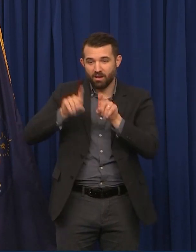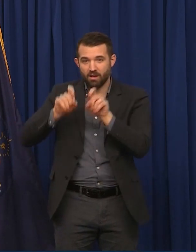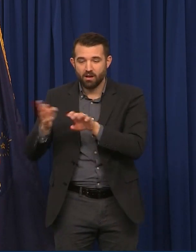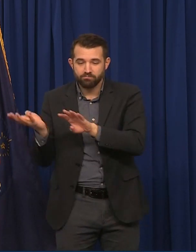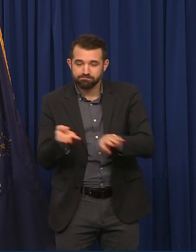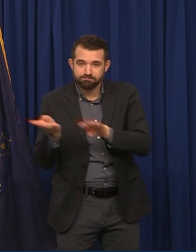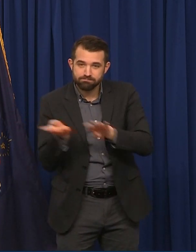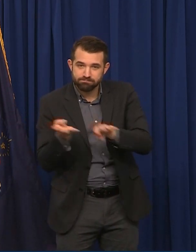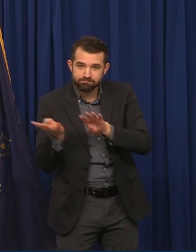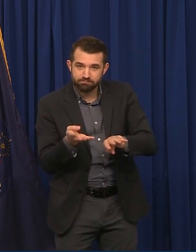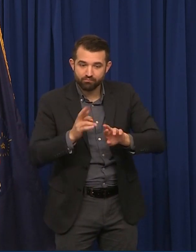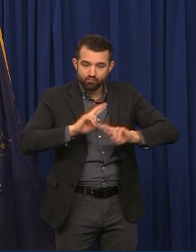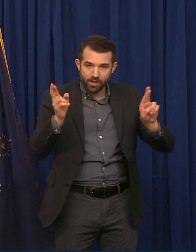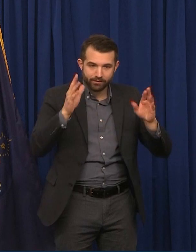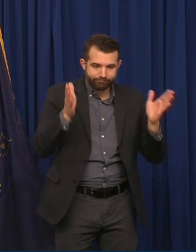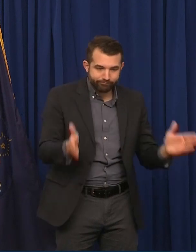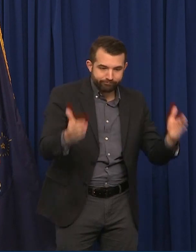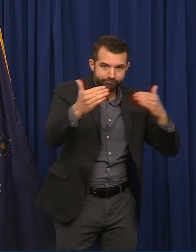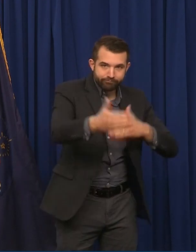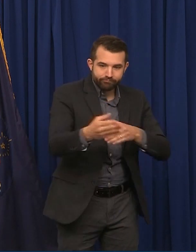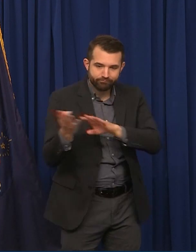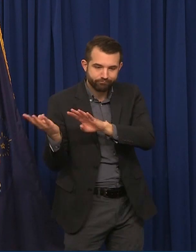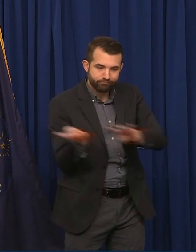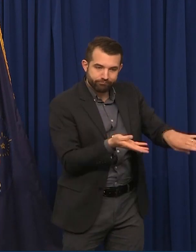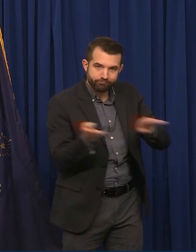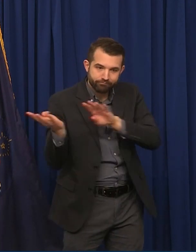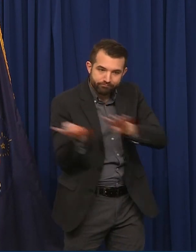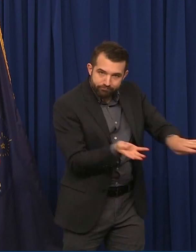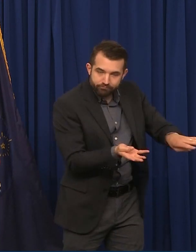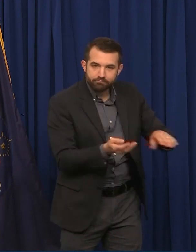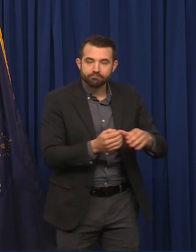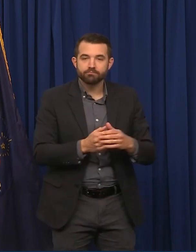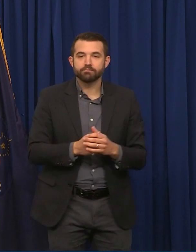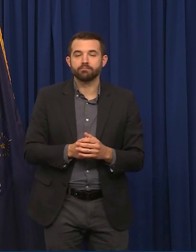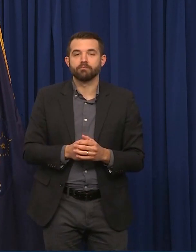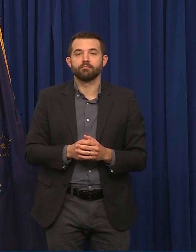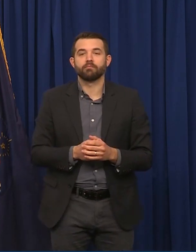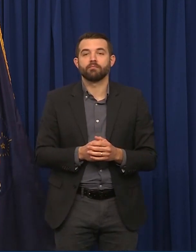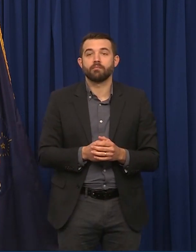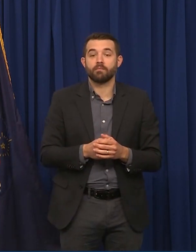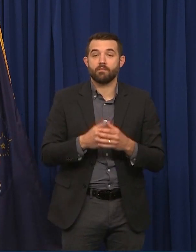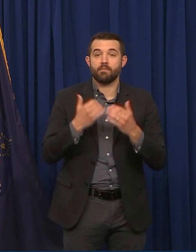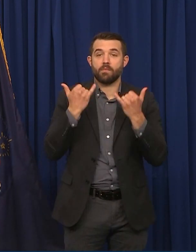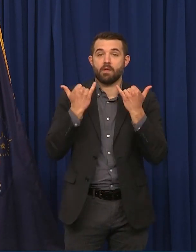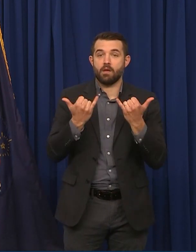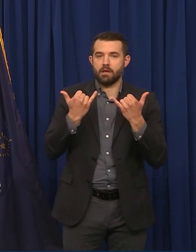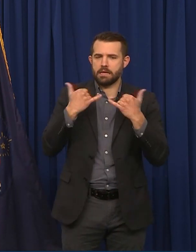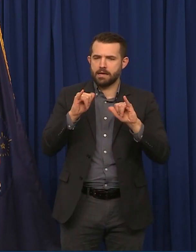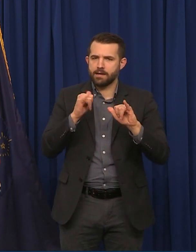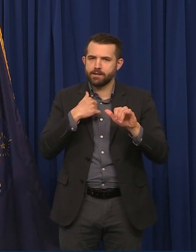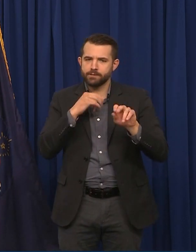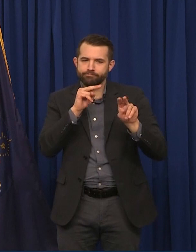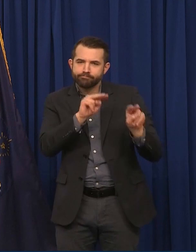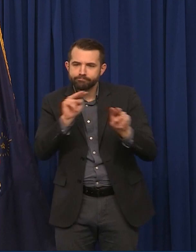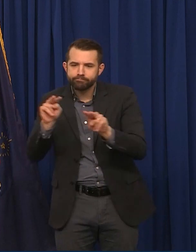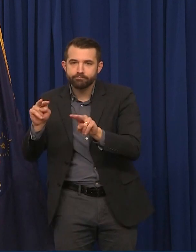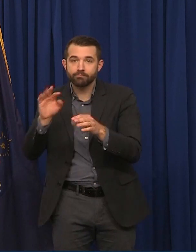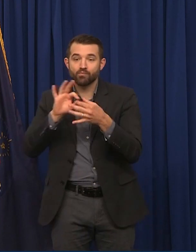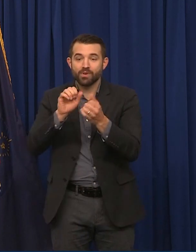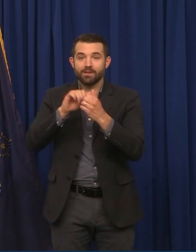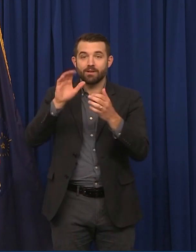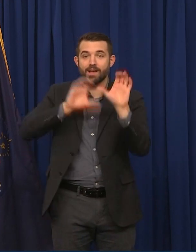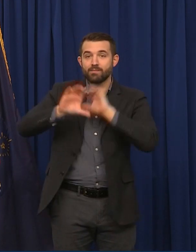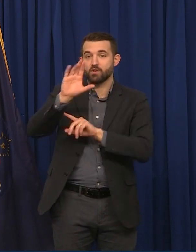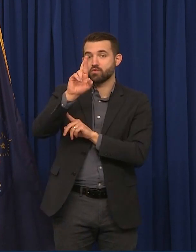may have COVID-19. We are continuing to keep tabs on the supply of the chemicals, the